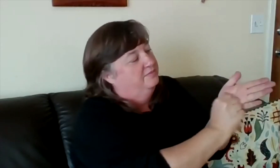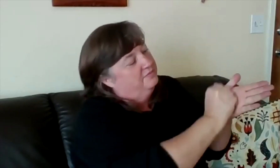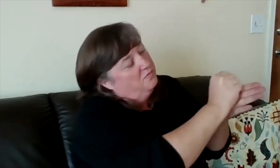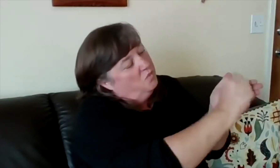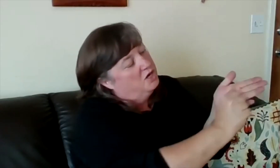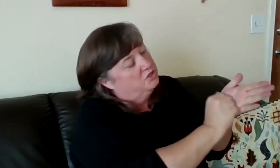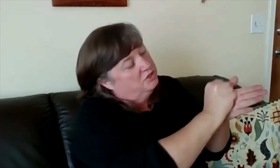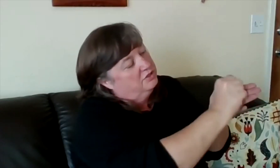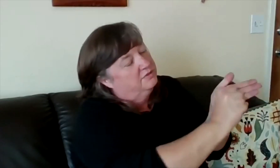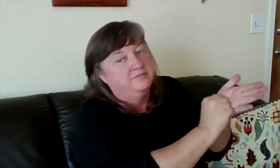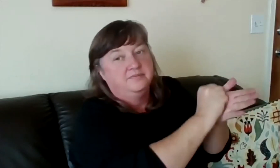Wash.